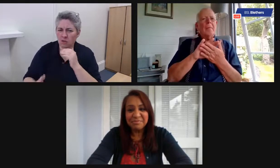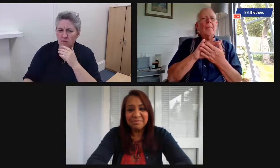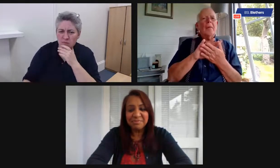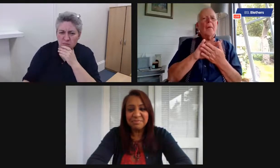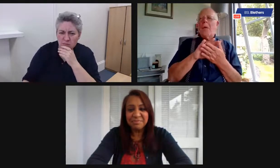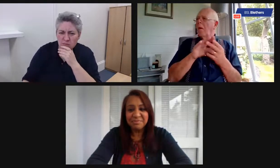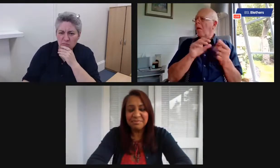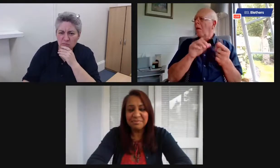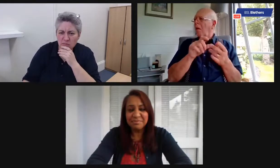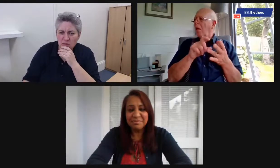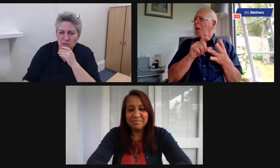What were they again?